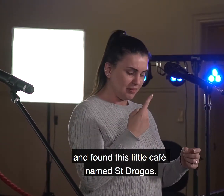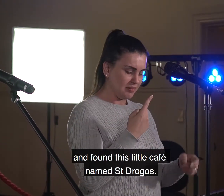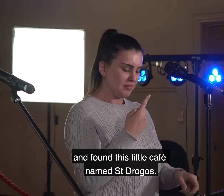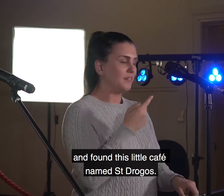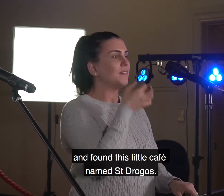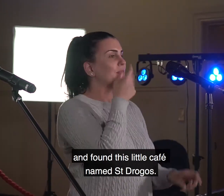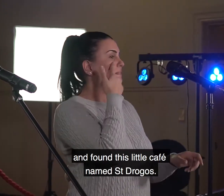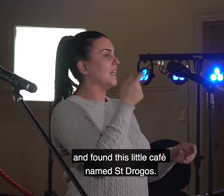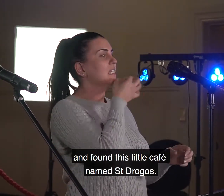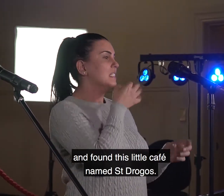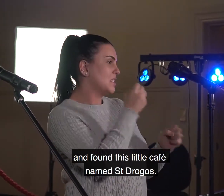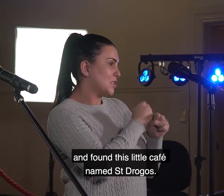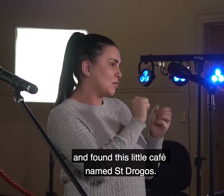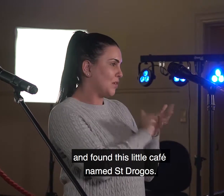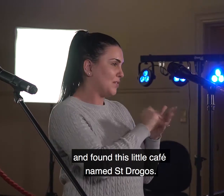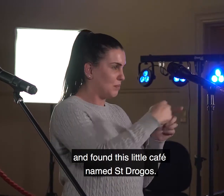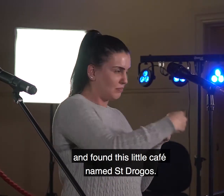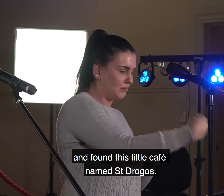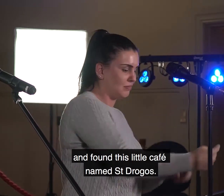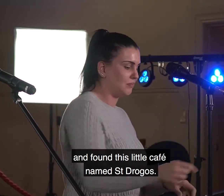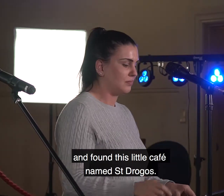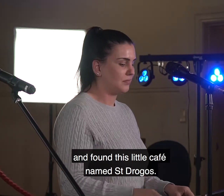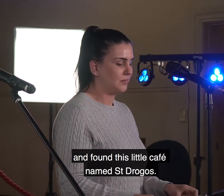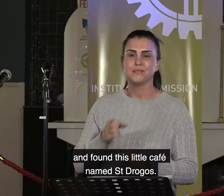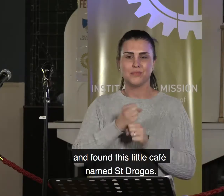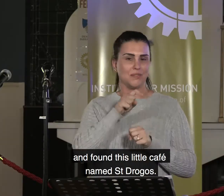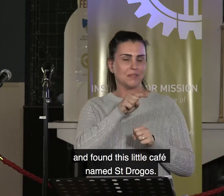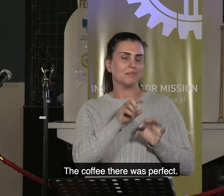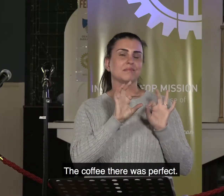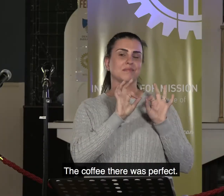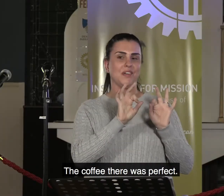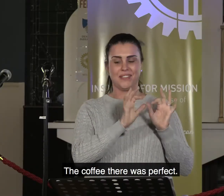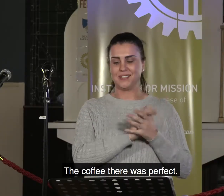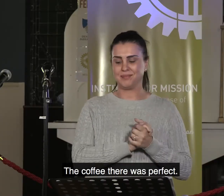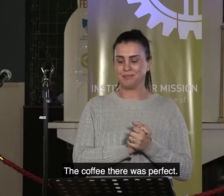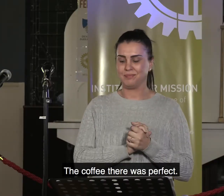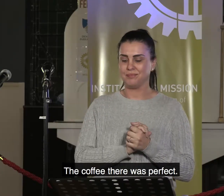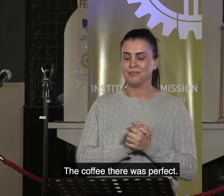named St. Drogo's. The coffee there was perfect.